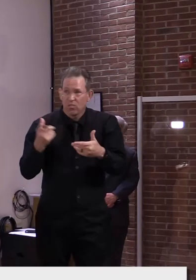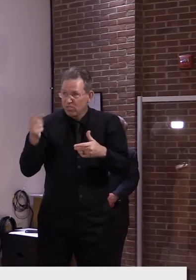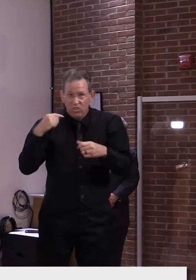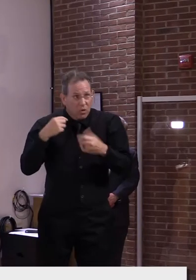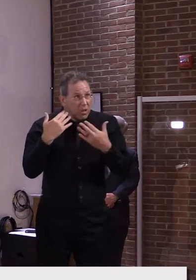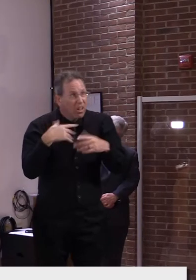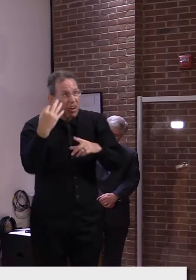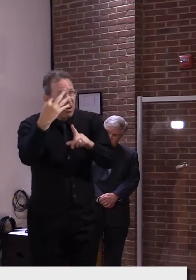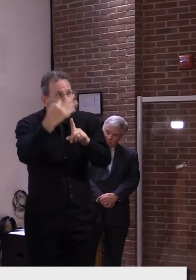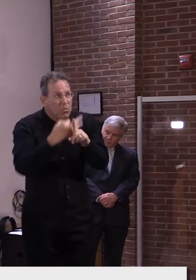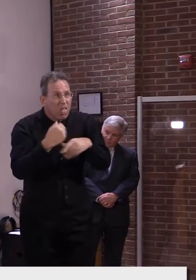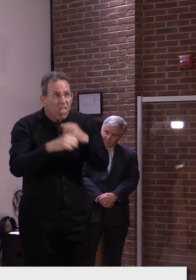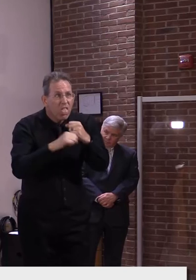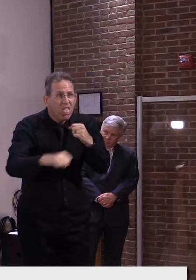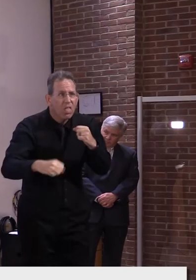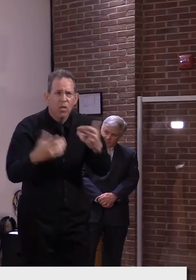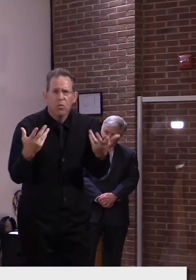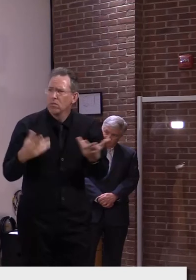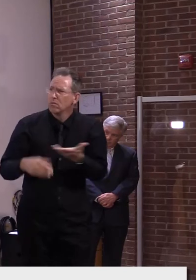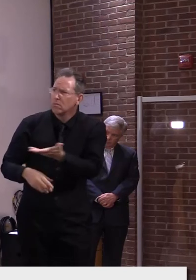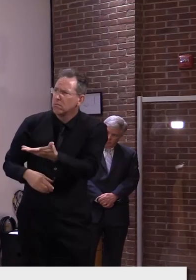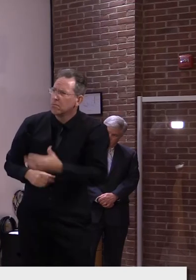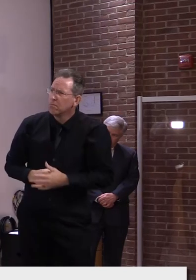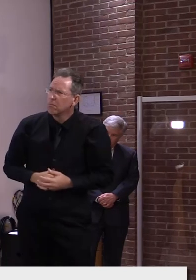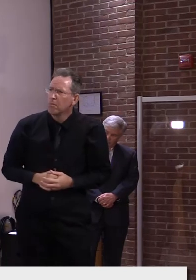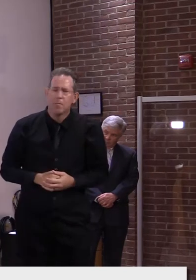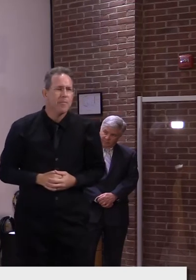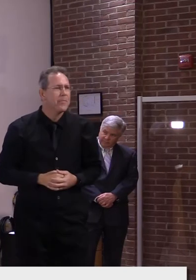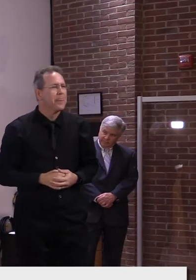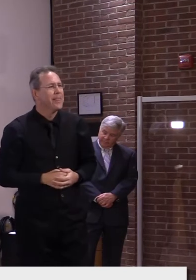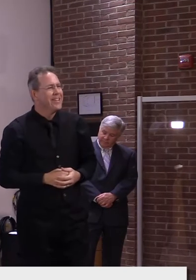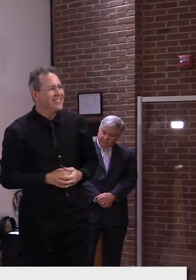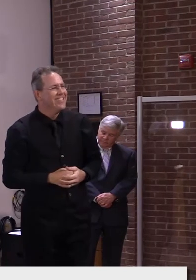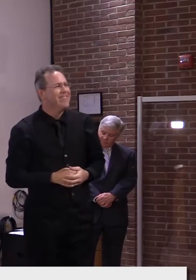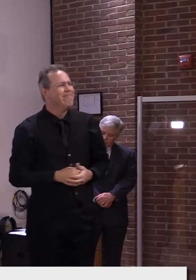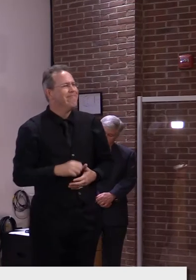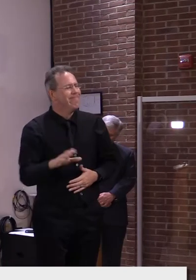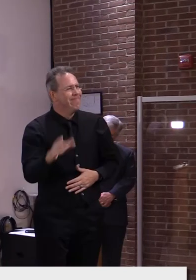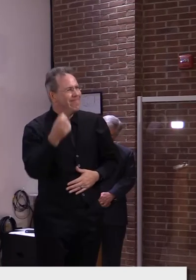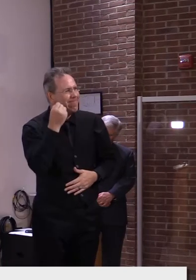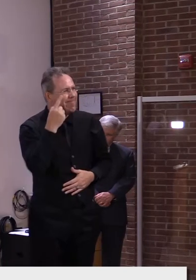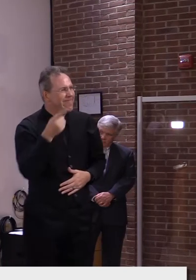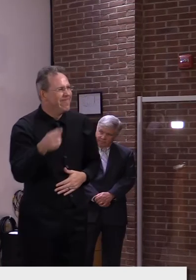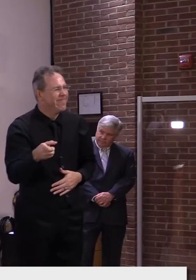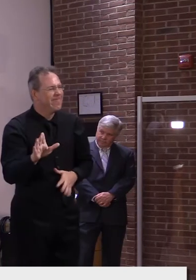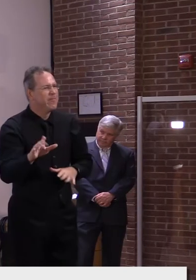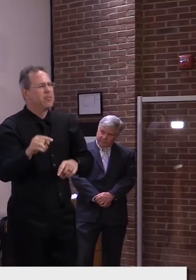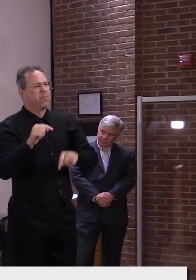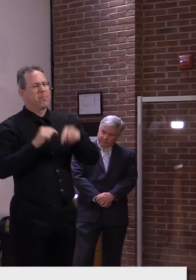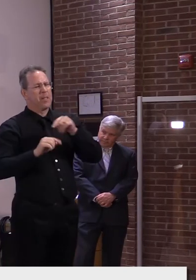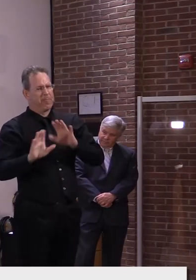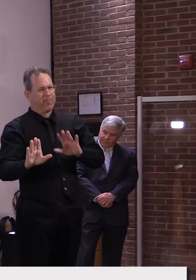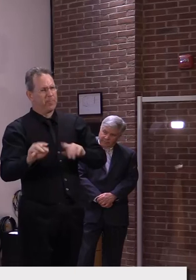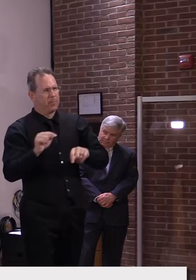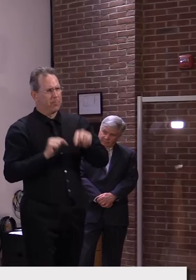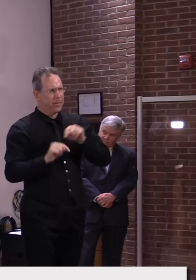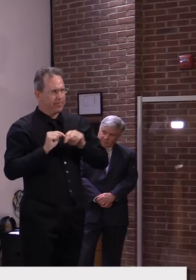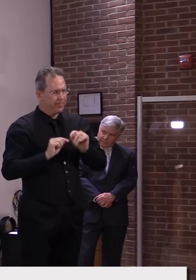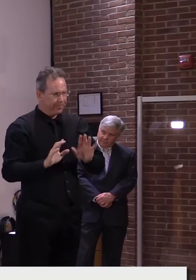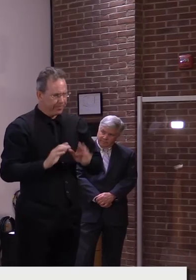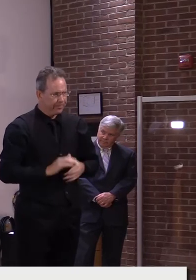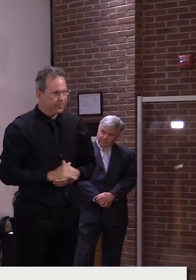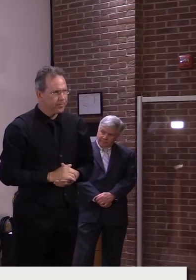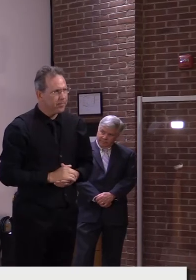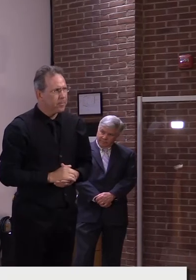Good. Let's start from the beginning. The concern that we've been pushing back against around the country is these vaccines